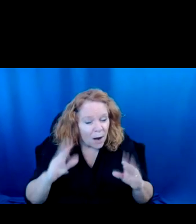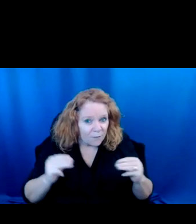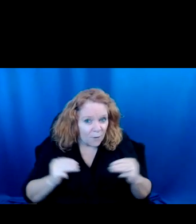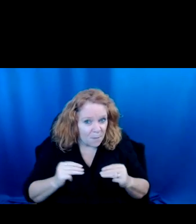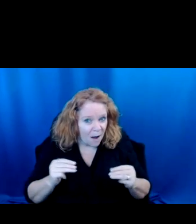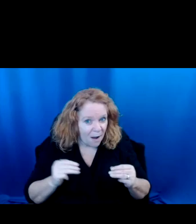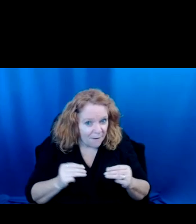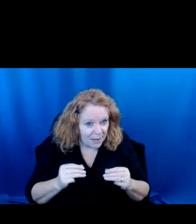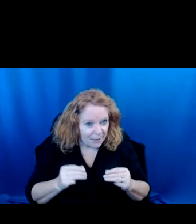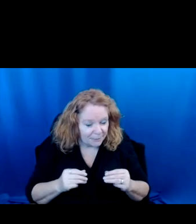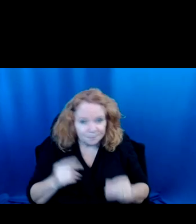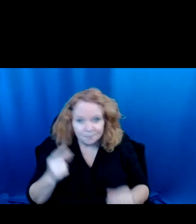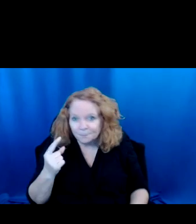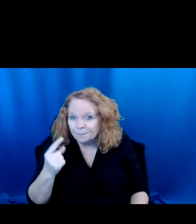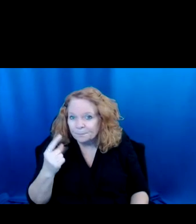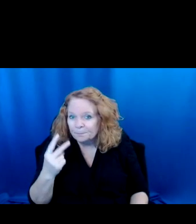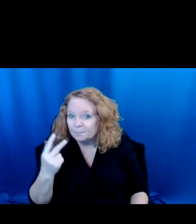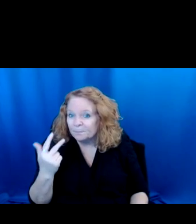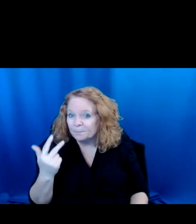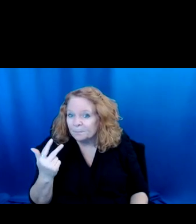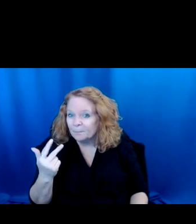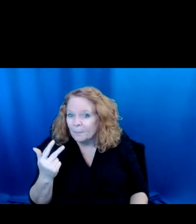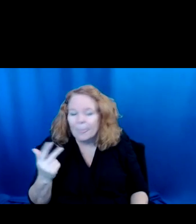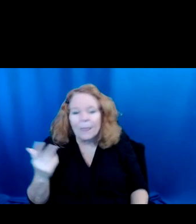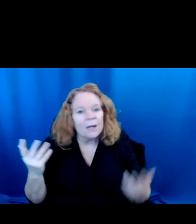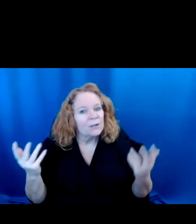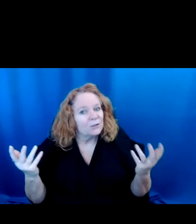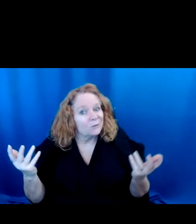Marvin. 1, 2, 3. So